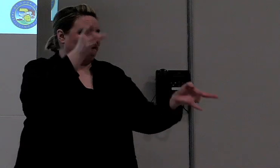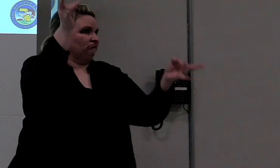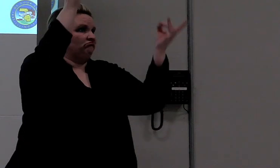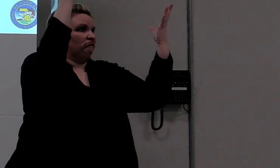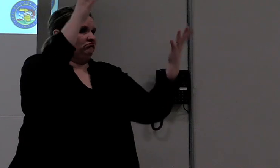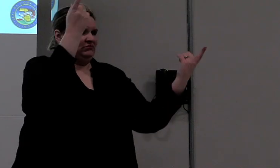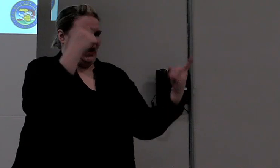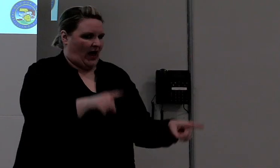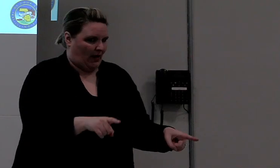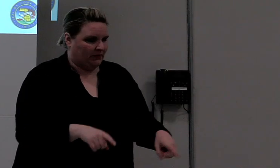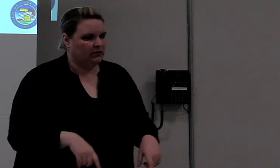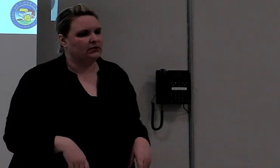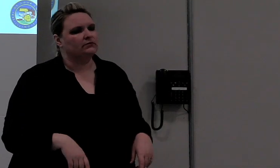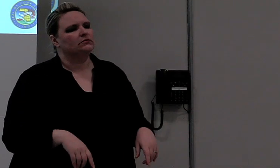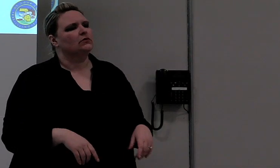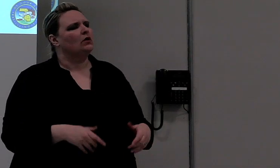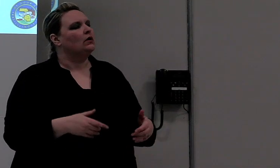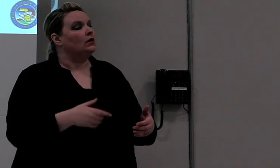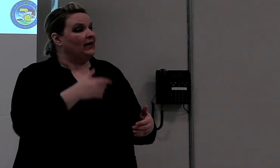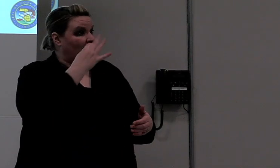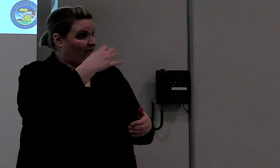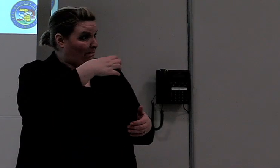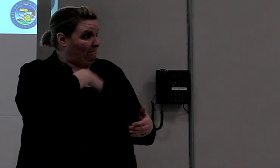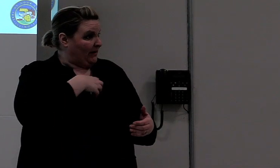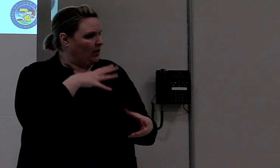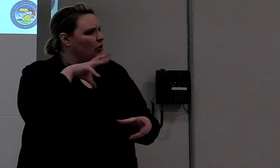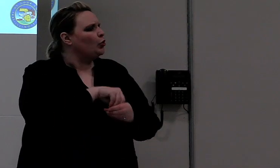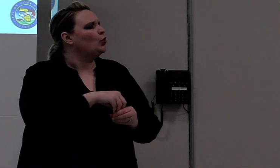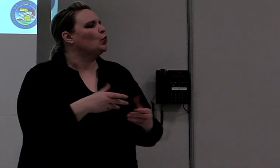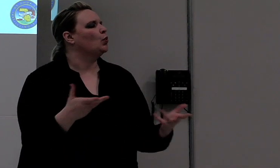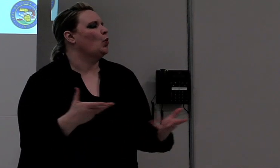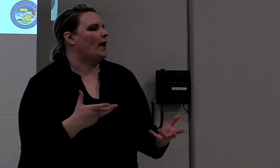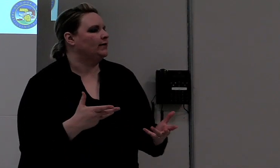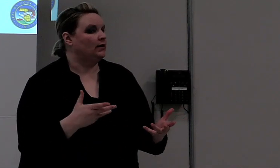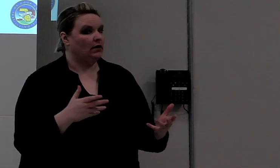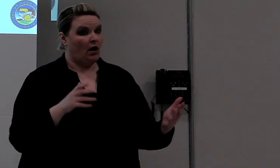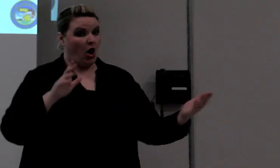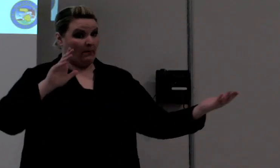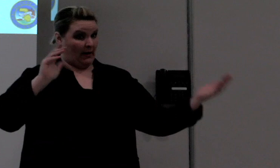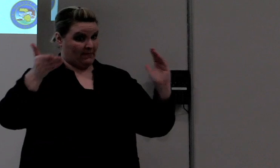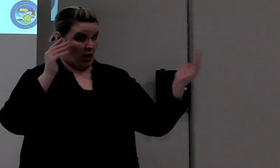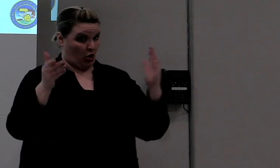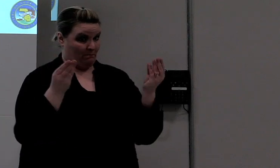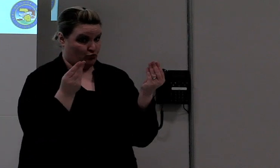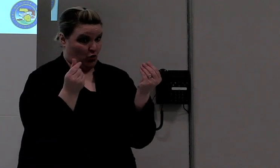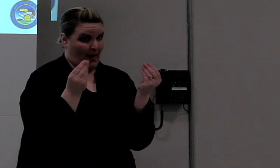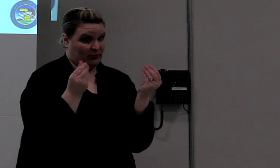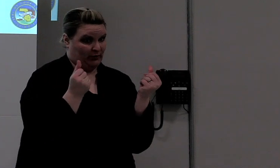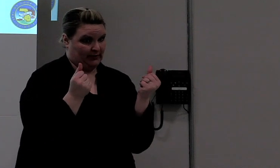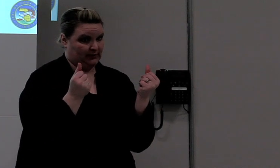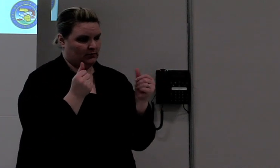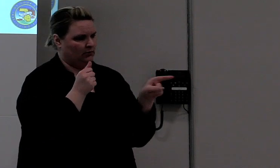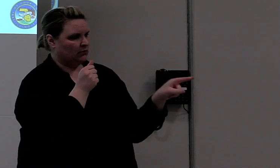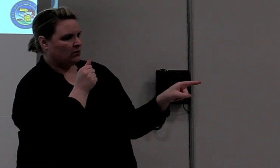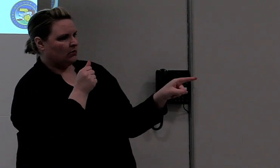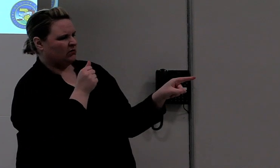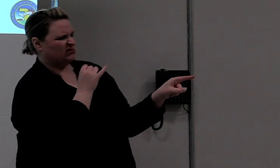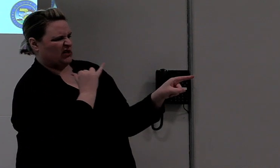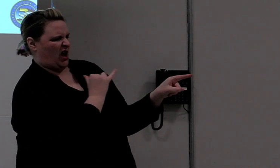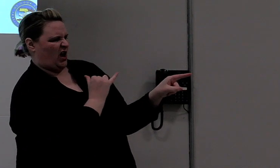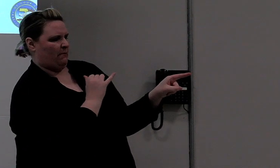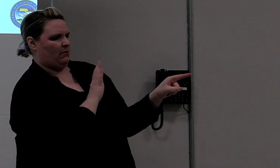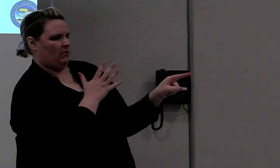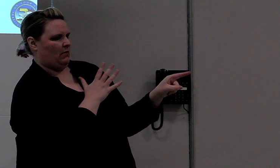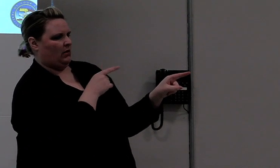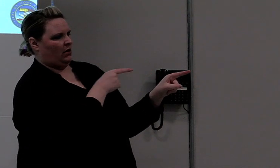So what to include to support your appeal? Comparable properties are what your township assessor can help you with if it's a daunting